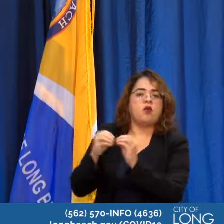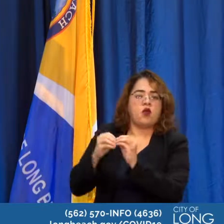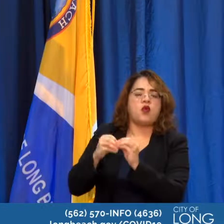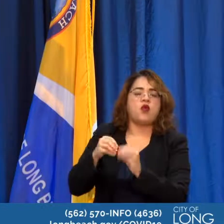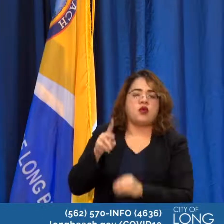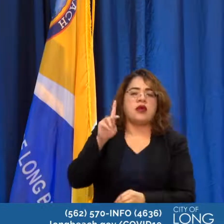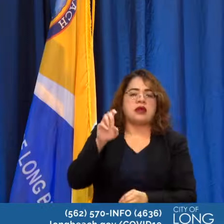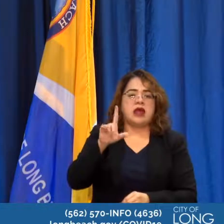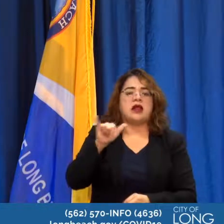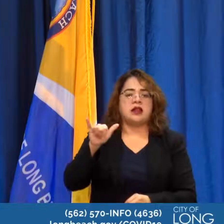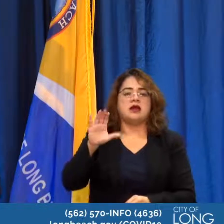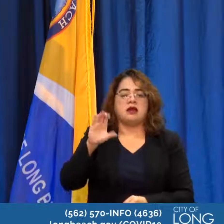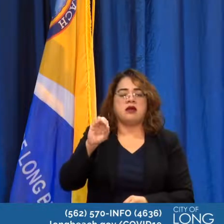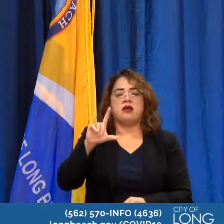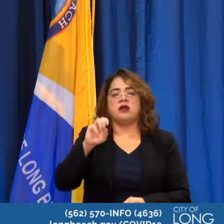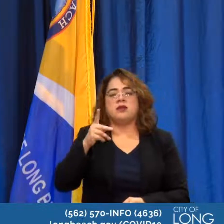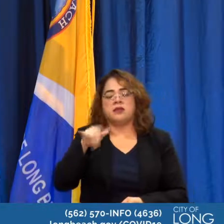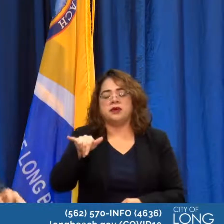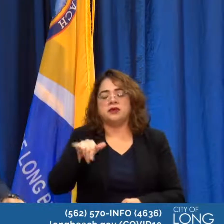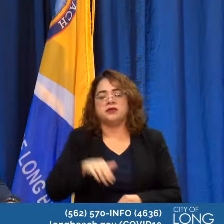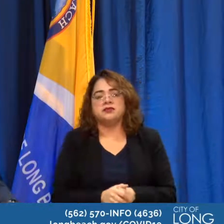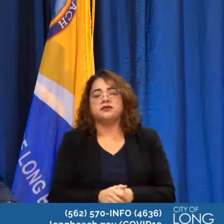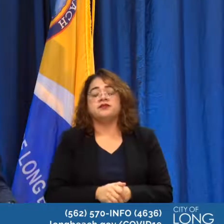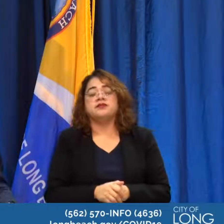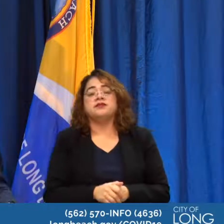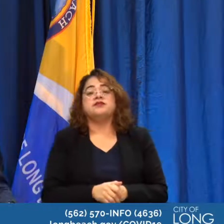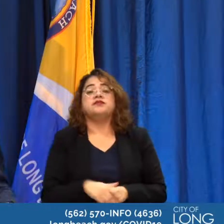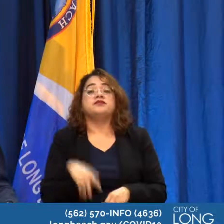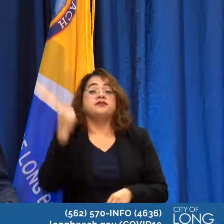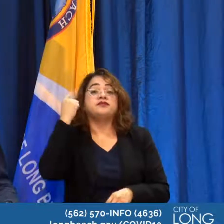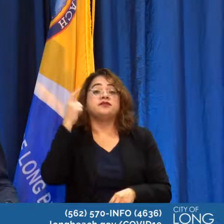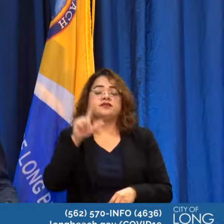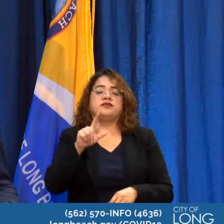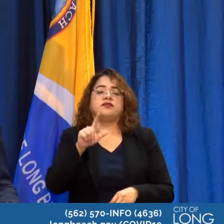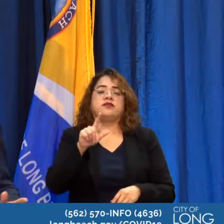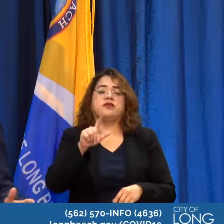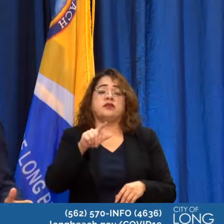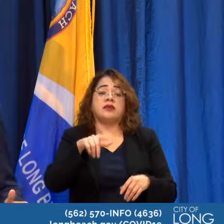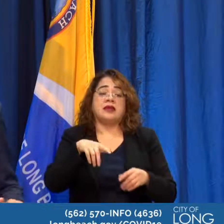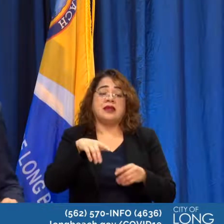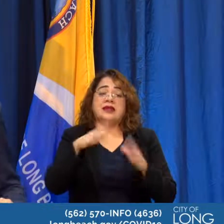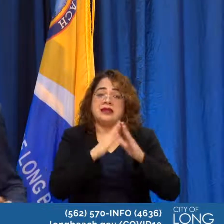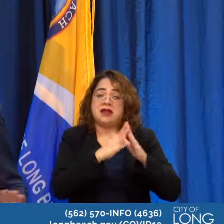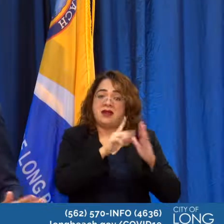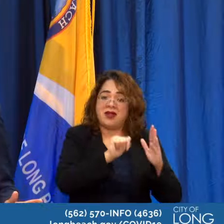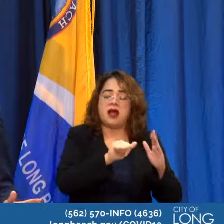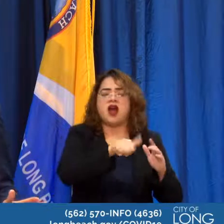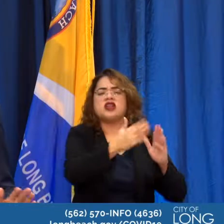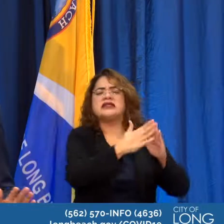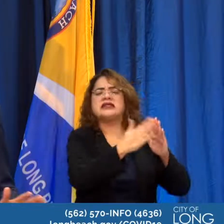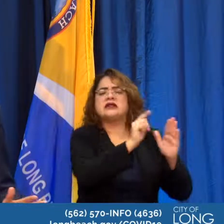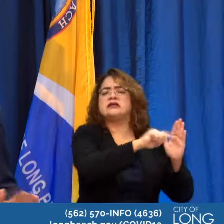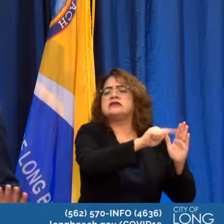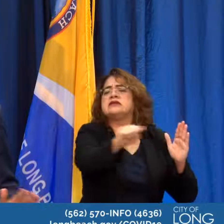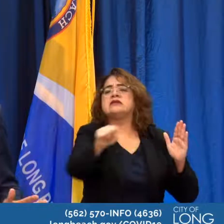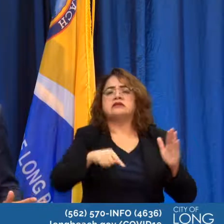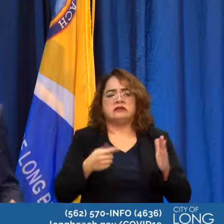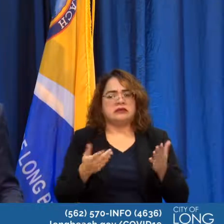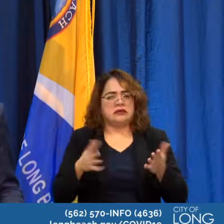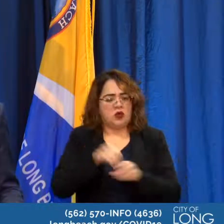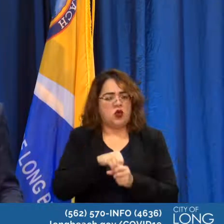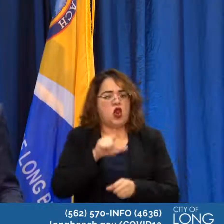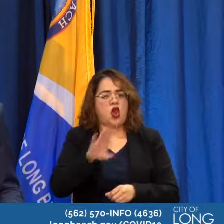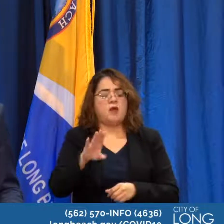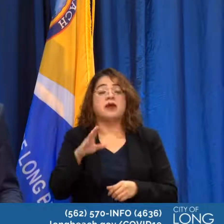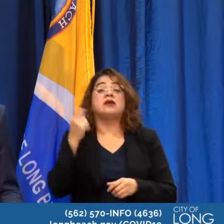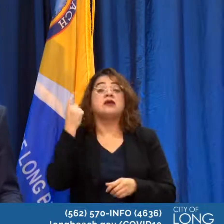Beach, like other jurisdictions and certainly LA County, will be limiting any type of gatherings outside